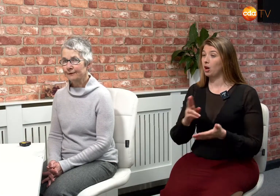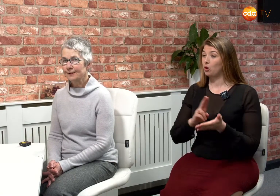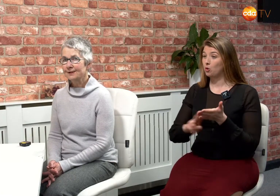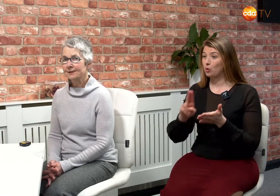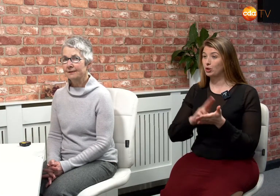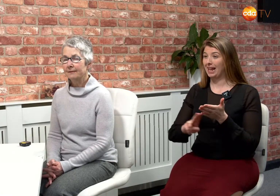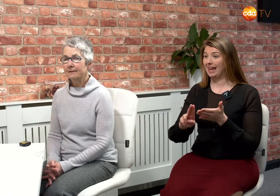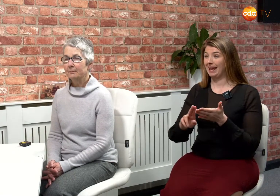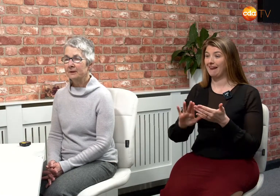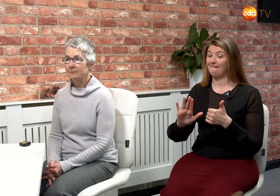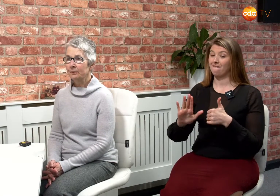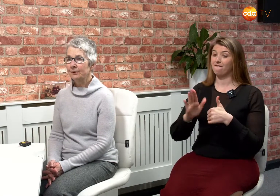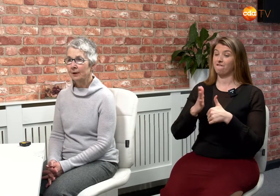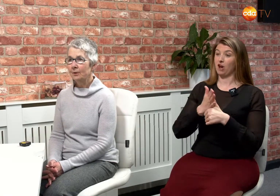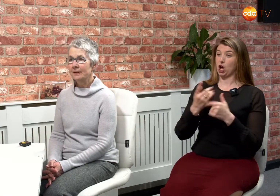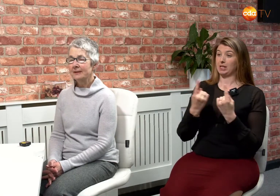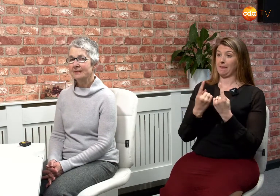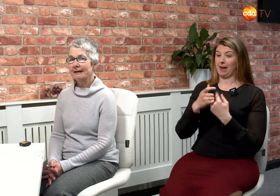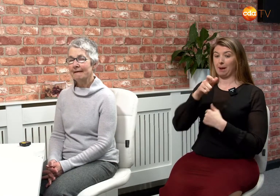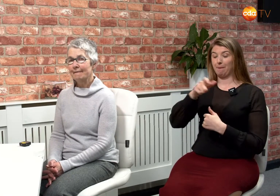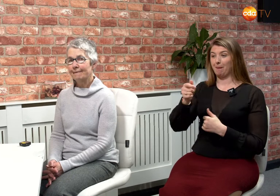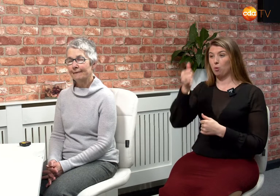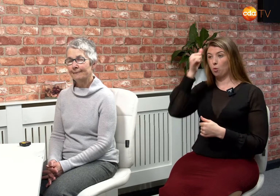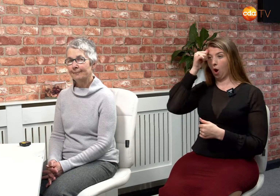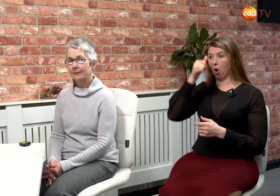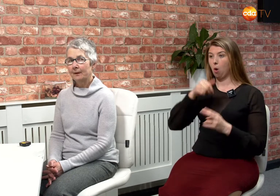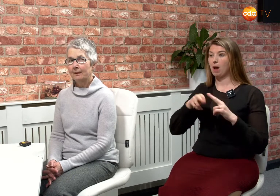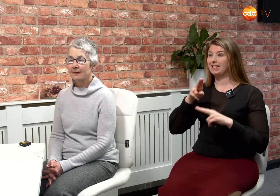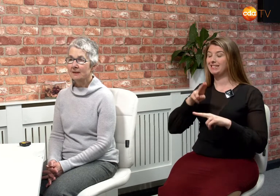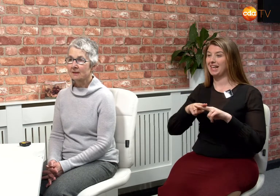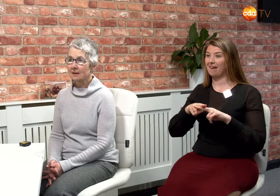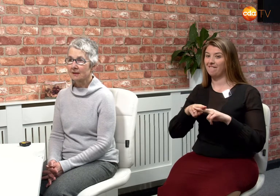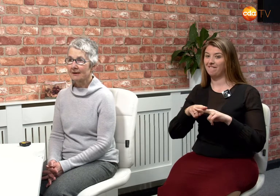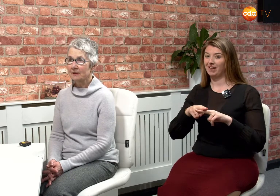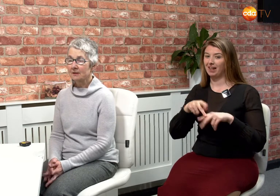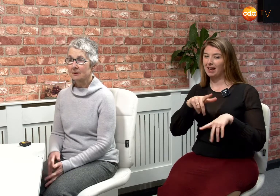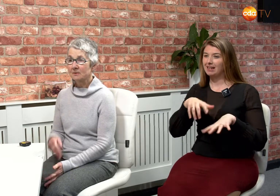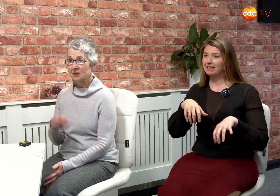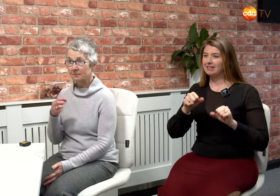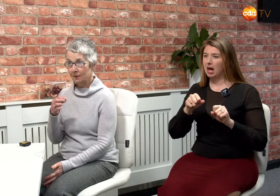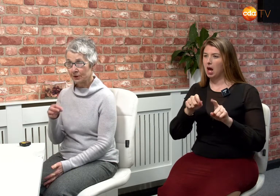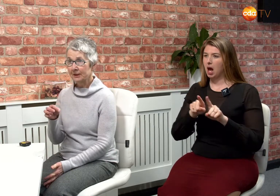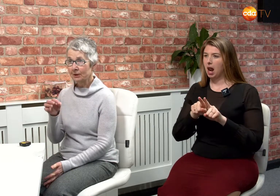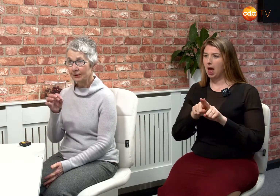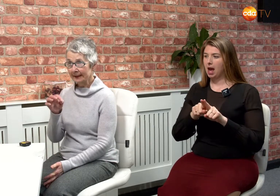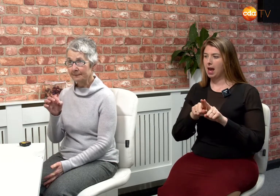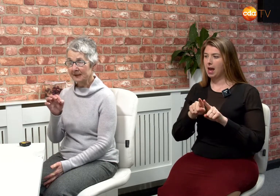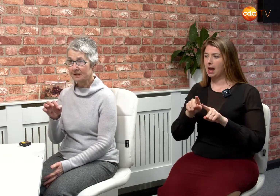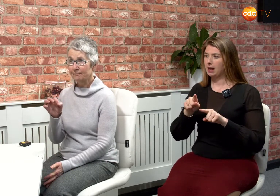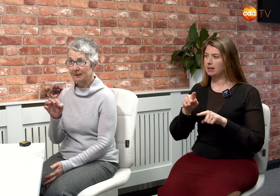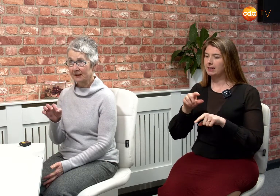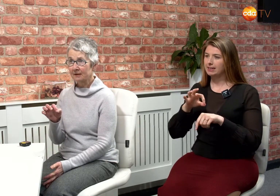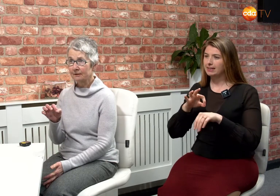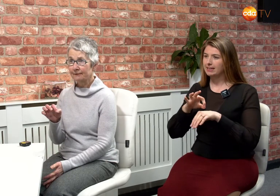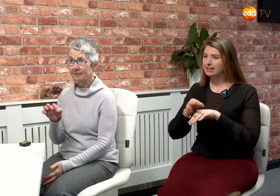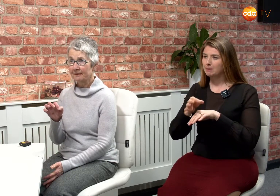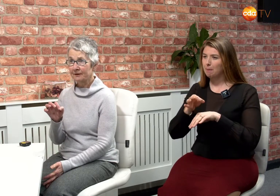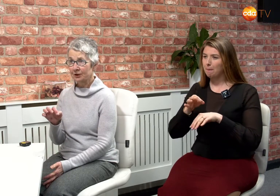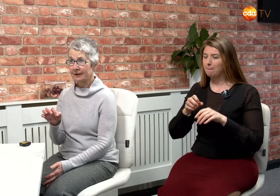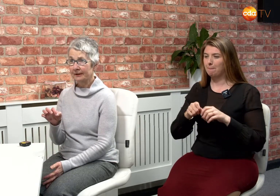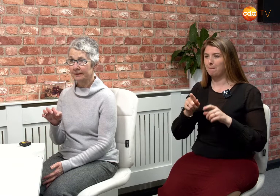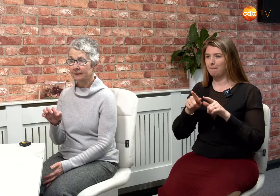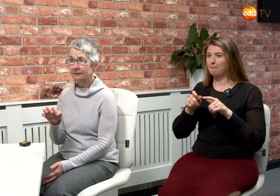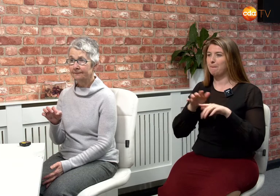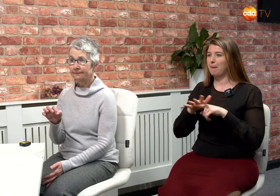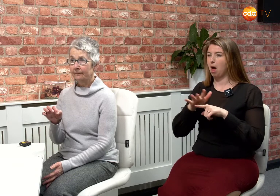Usually the first that people know is if they start having some spotting or little bits of blood from